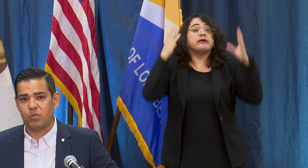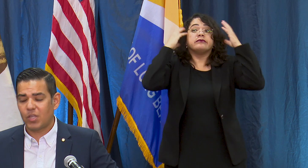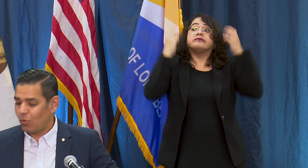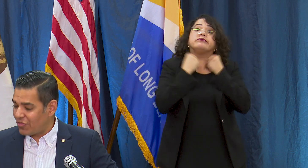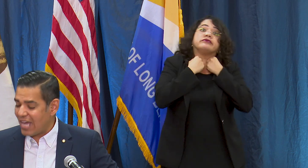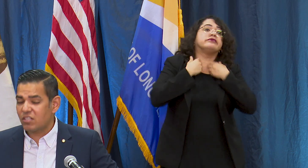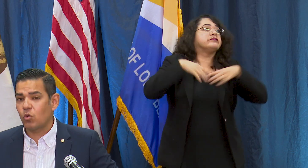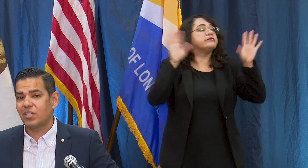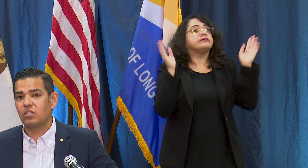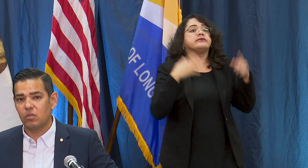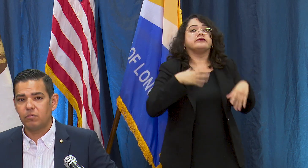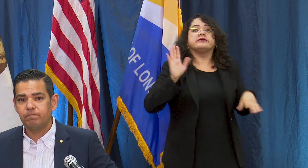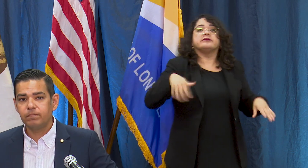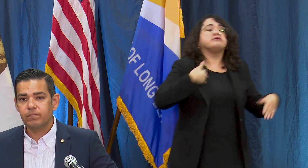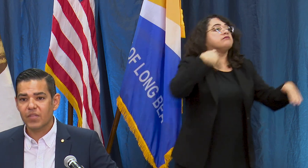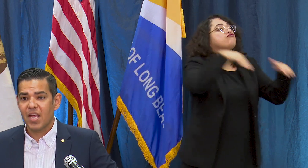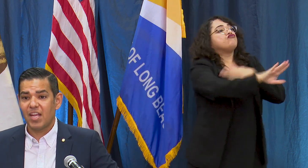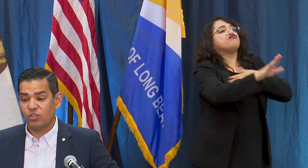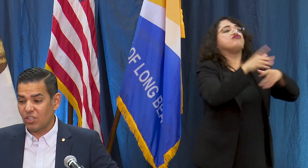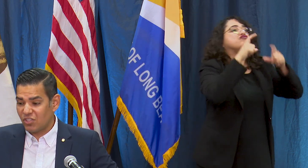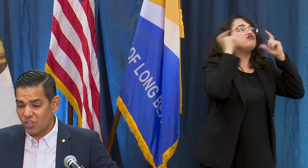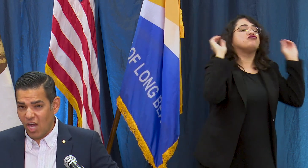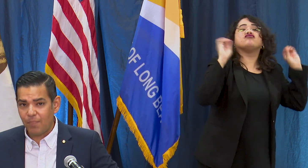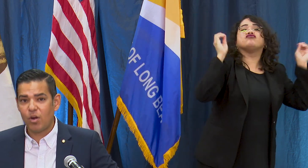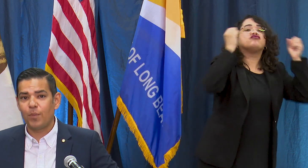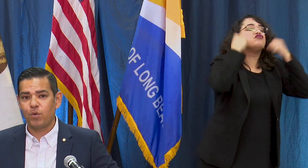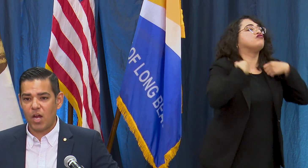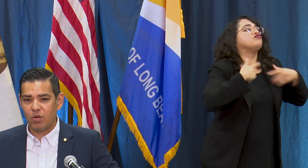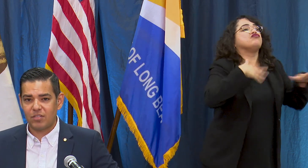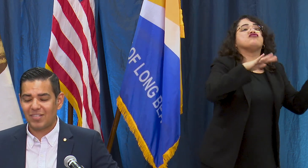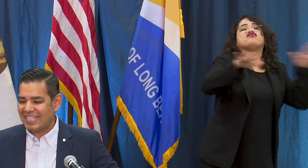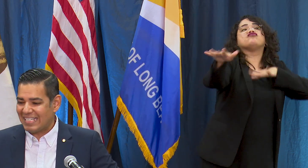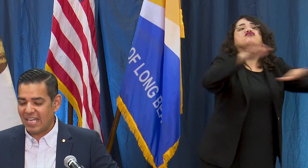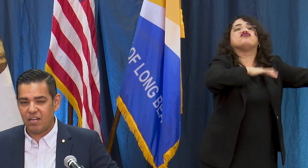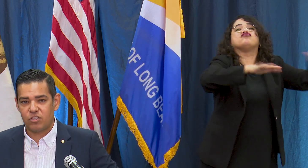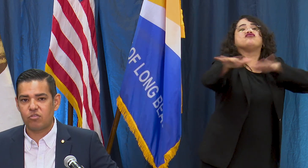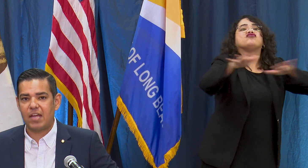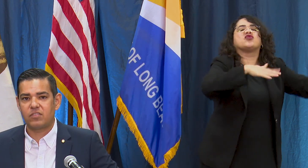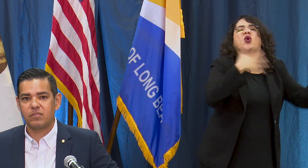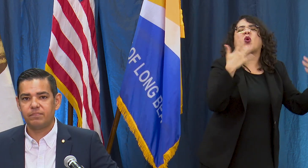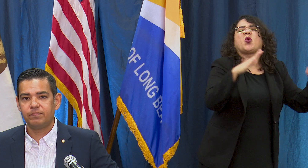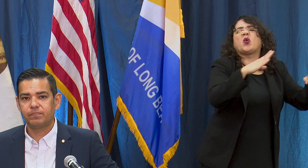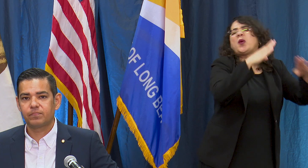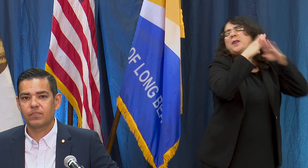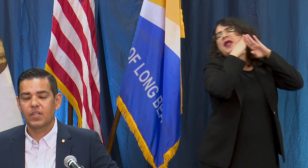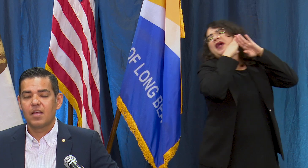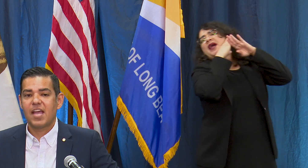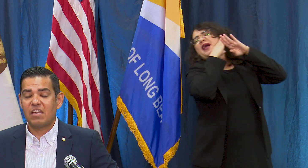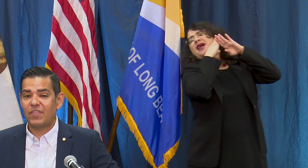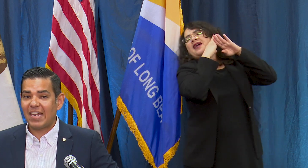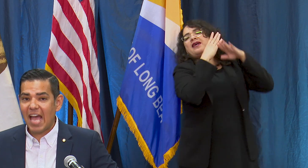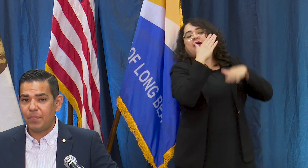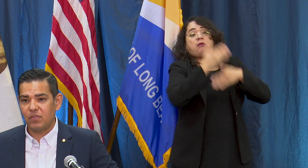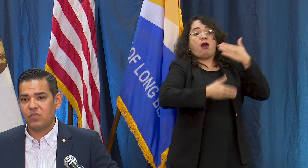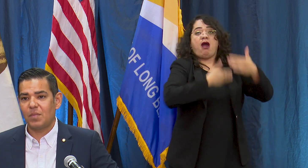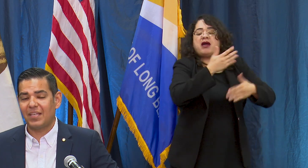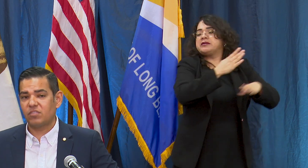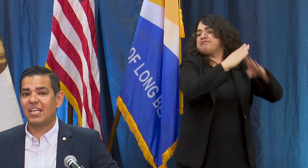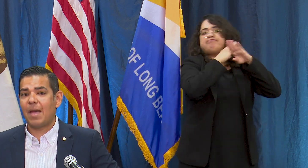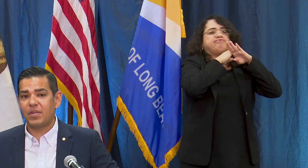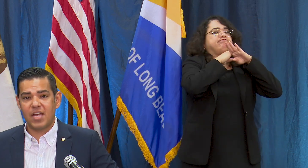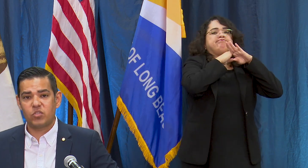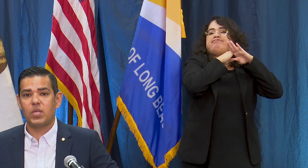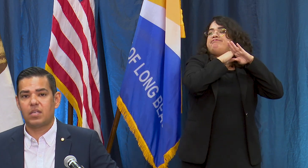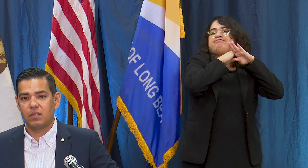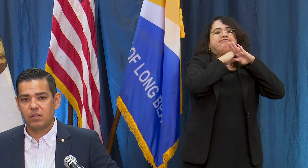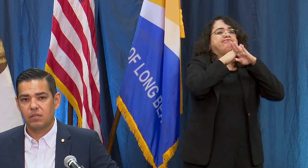our hospitals. And what that is going to do is going to stop our progress dead in its tracks. And if that happens and begins